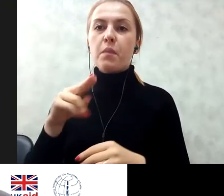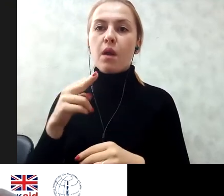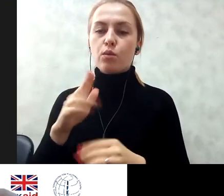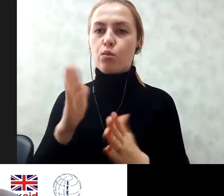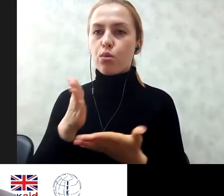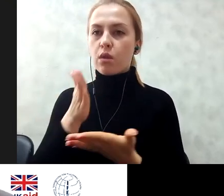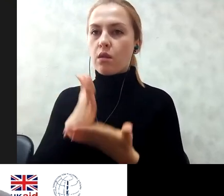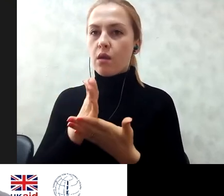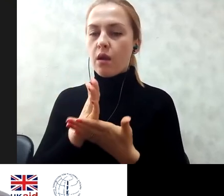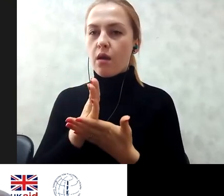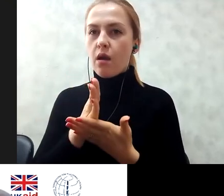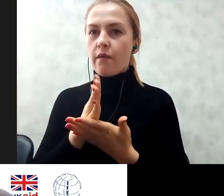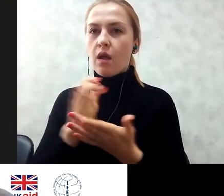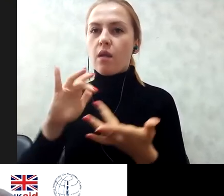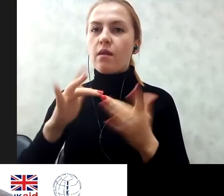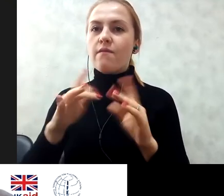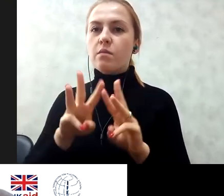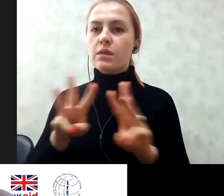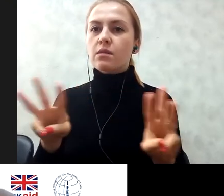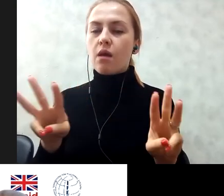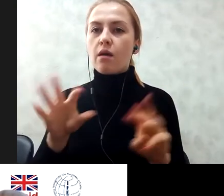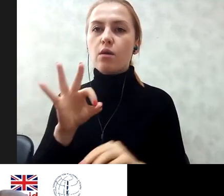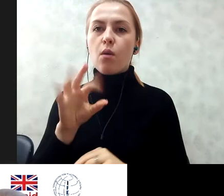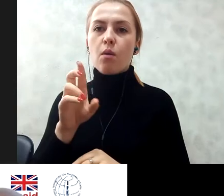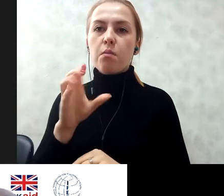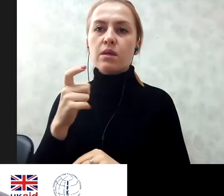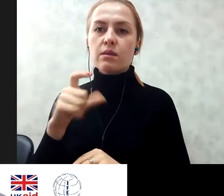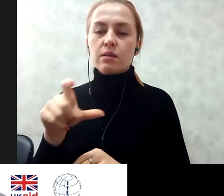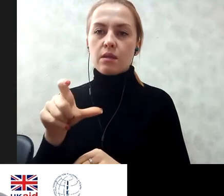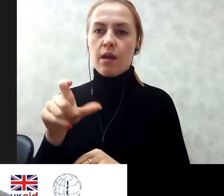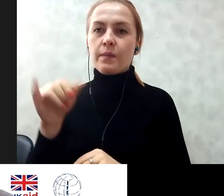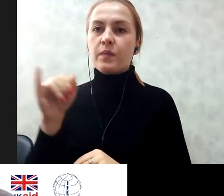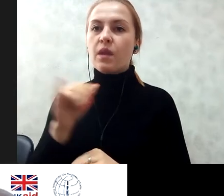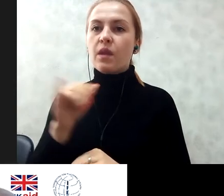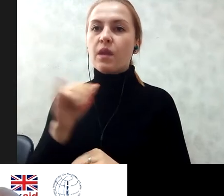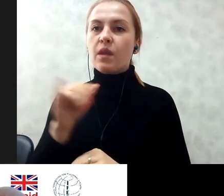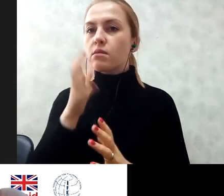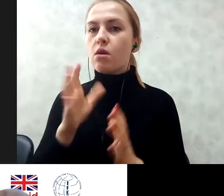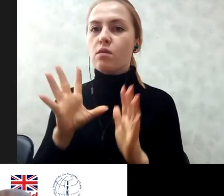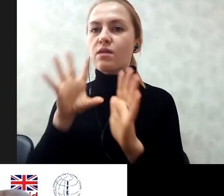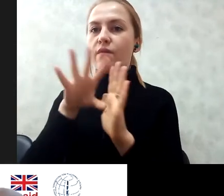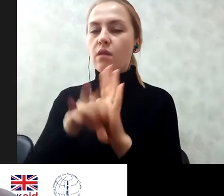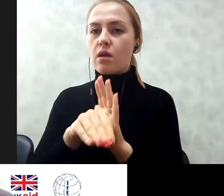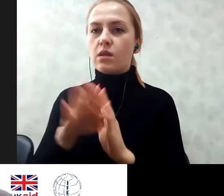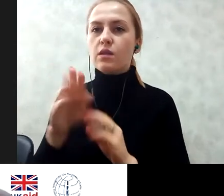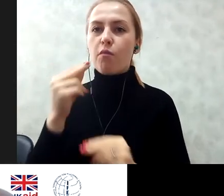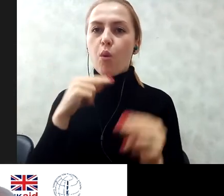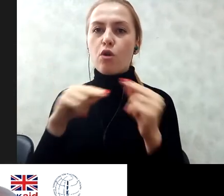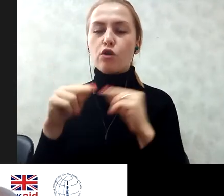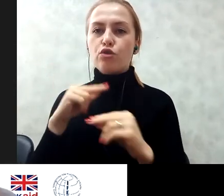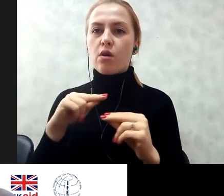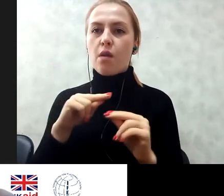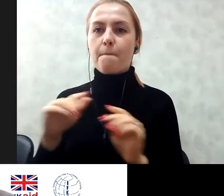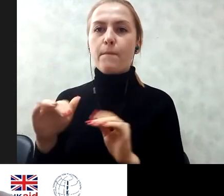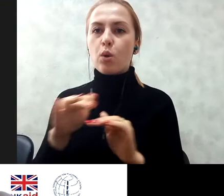of the next step in the process. And I also thank you for making this PowerPoint and giving